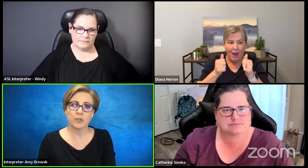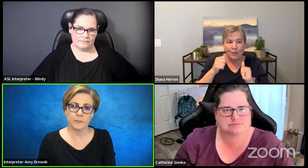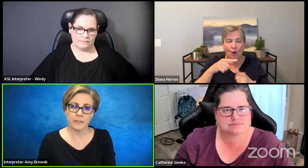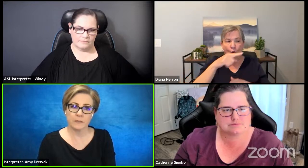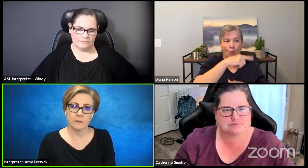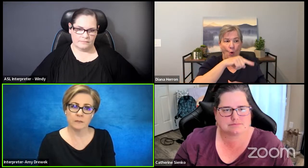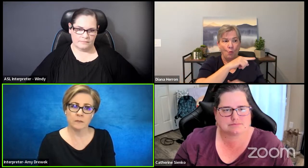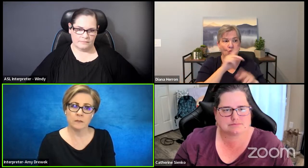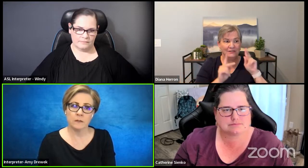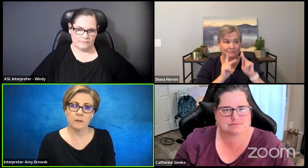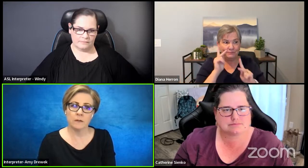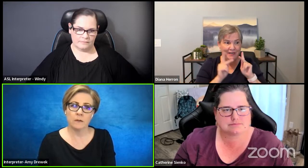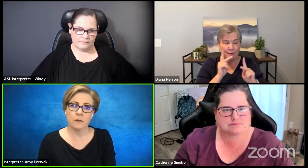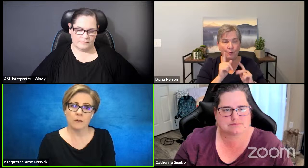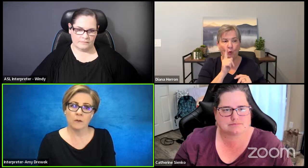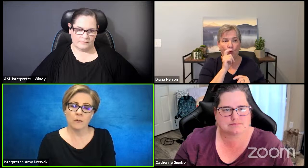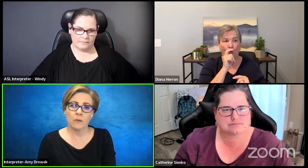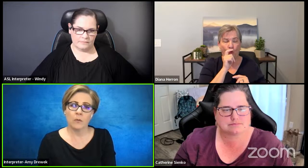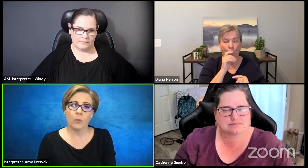We haven't determined